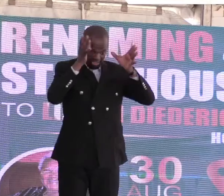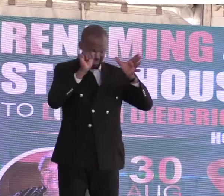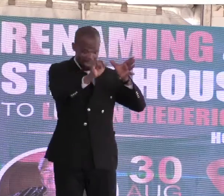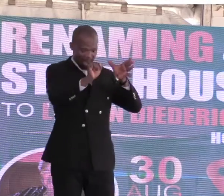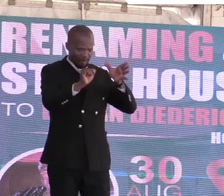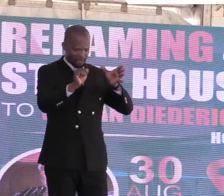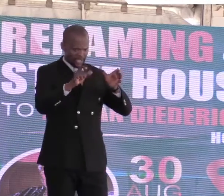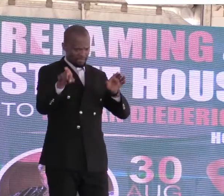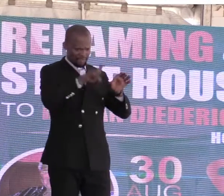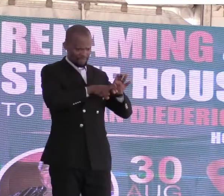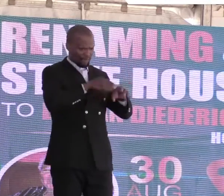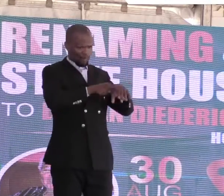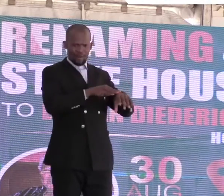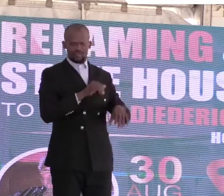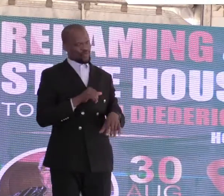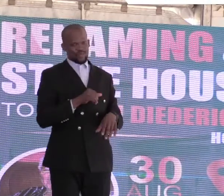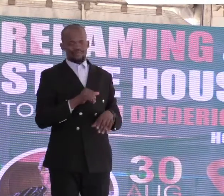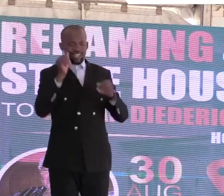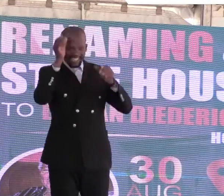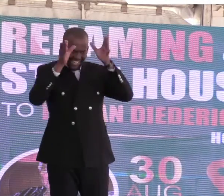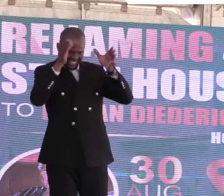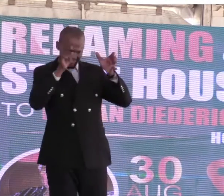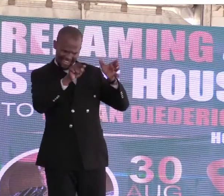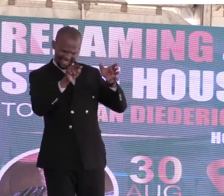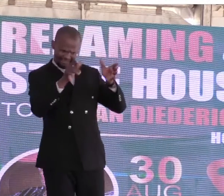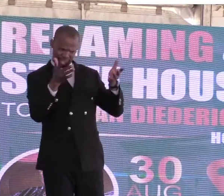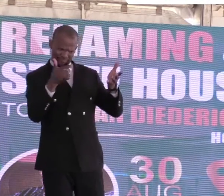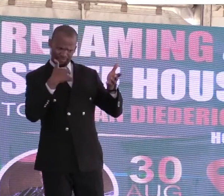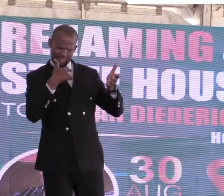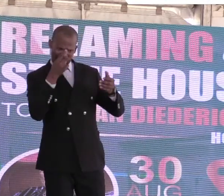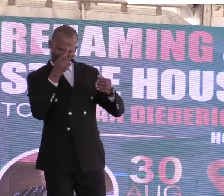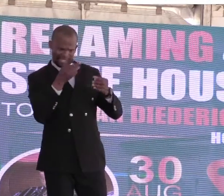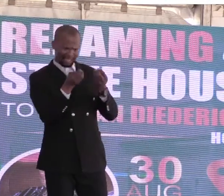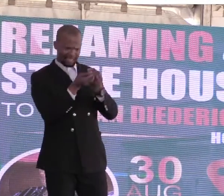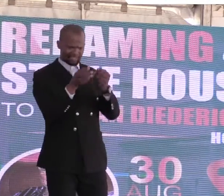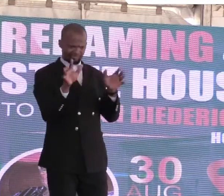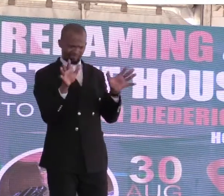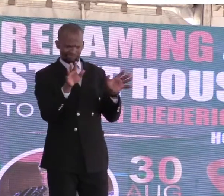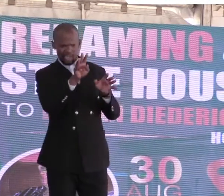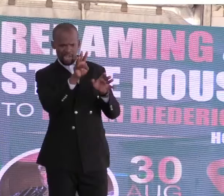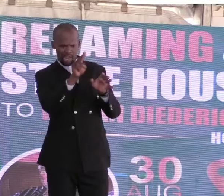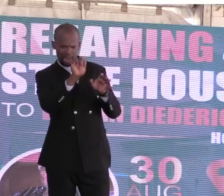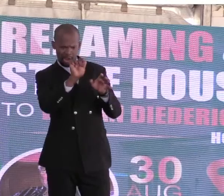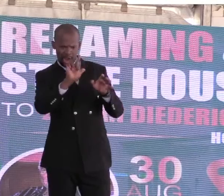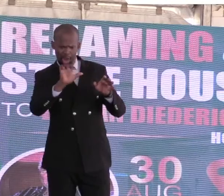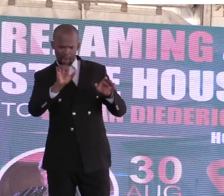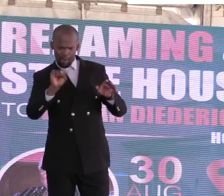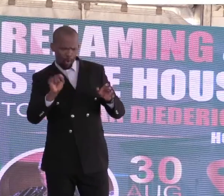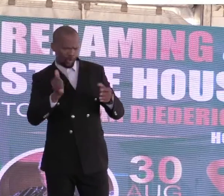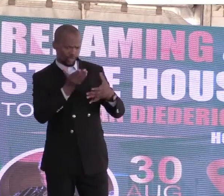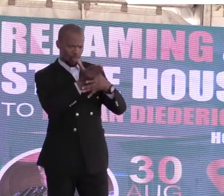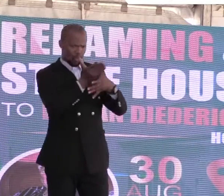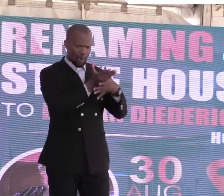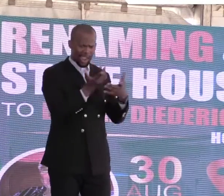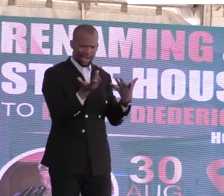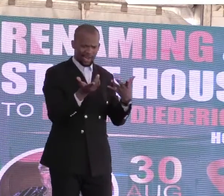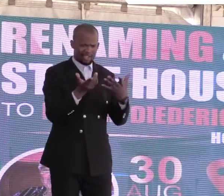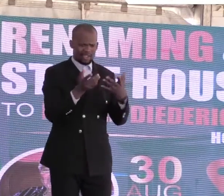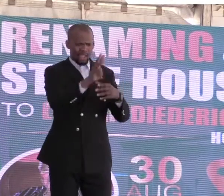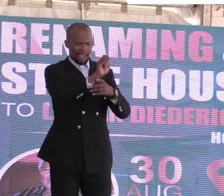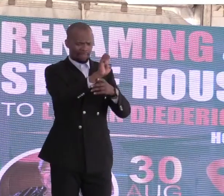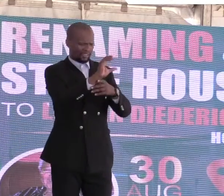But I think the creativity that comes in there, we're seeing those kind of malls work that is done, MEC leading